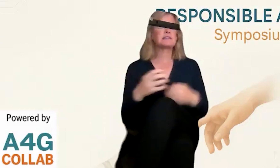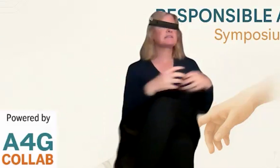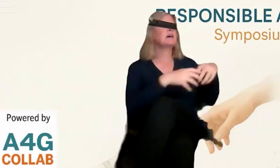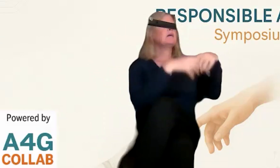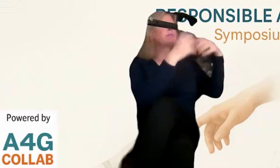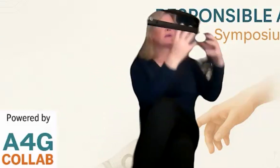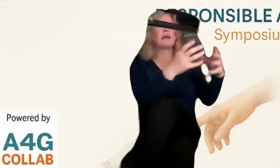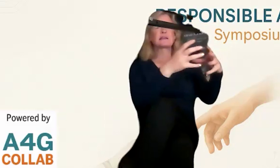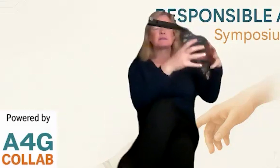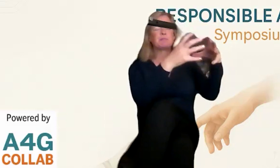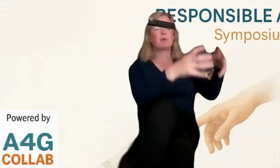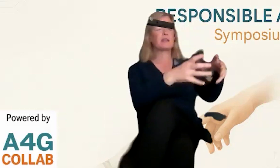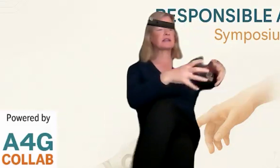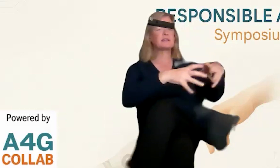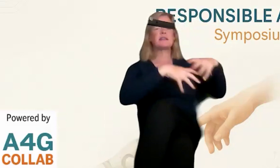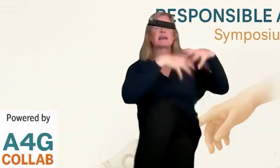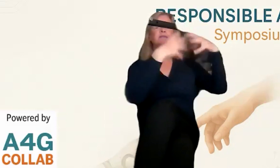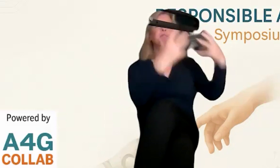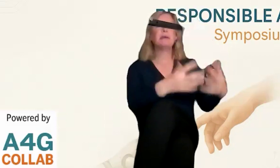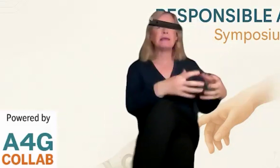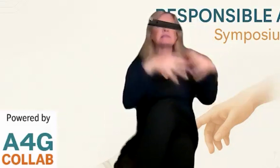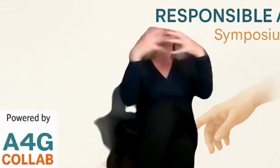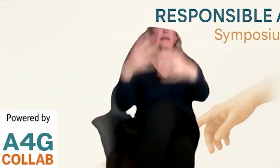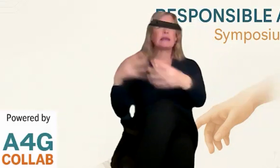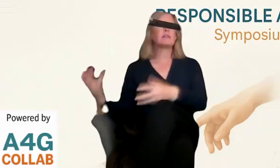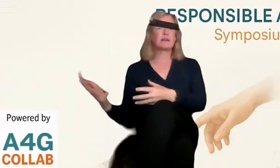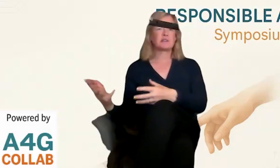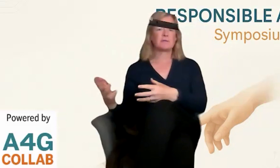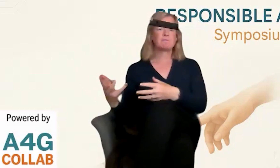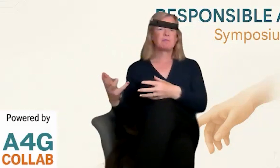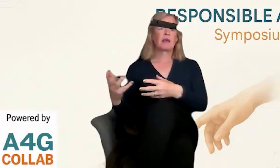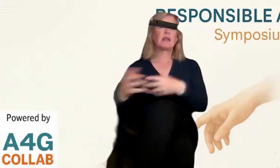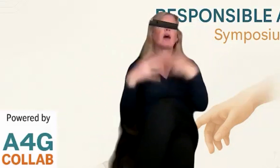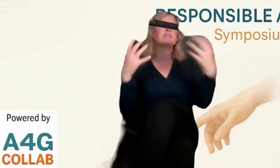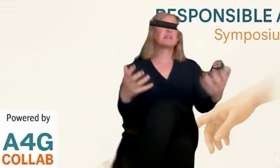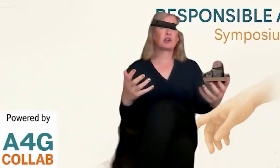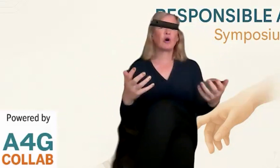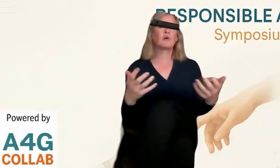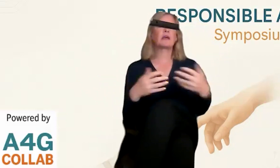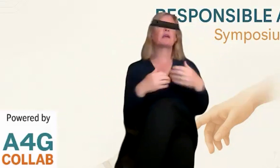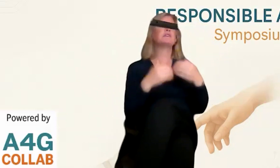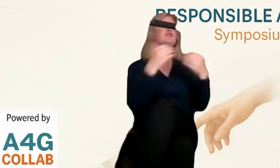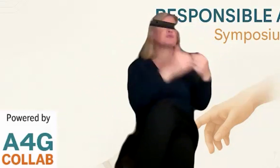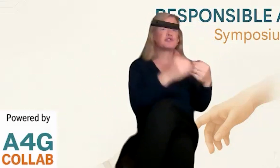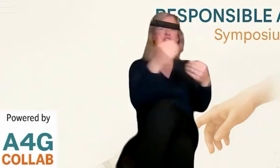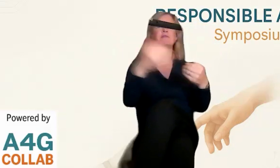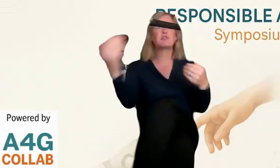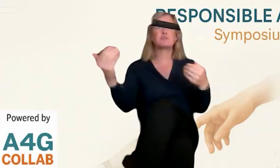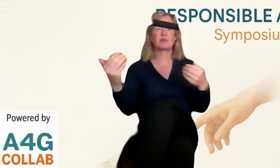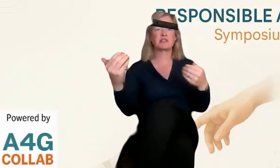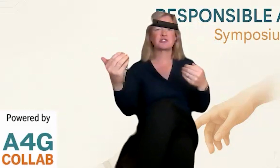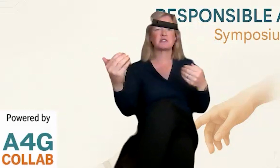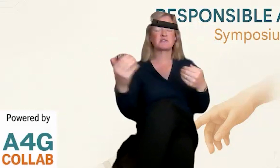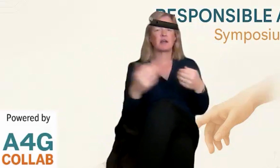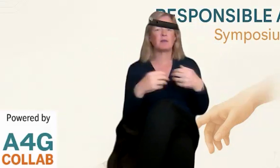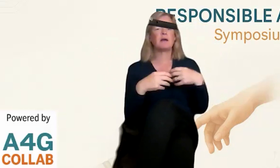in a sentence, predict the next beat in a lifetime. And obviously the goal here is to shift